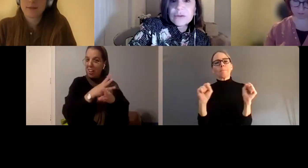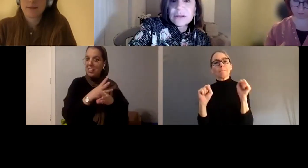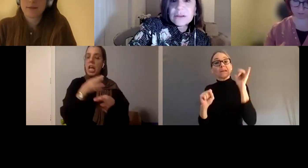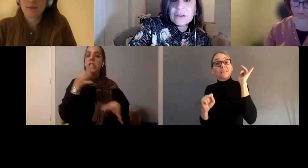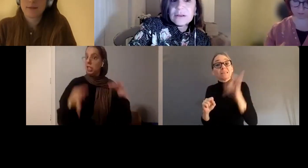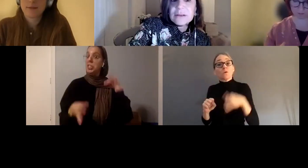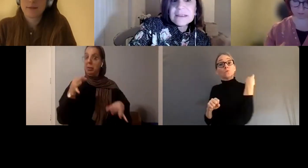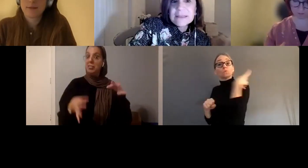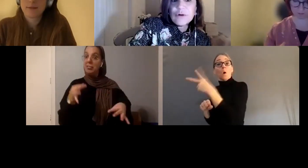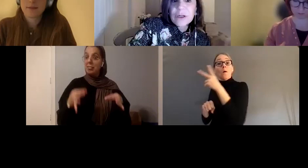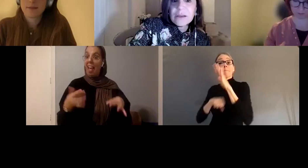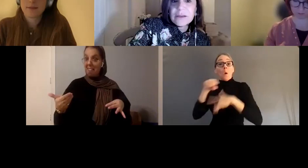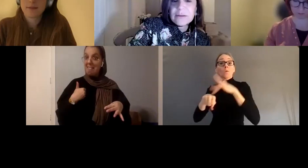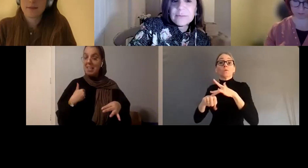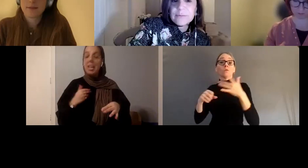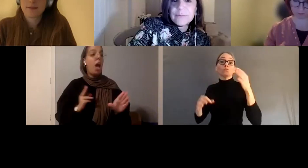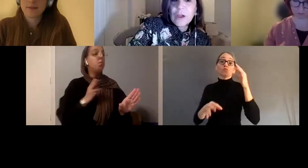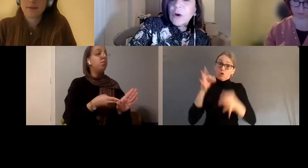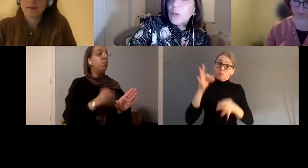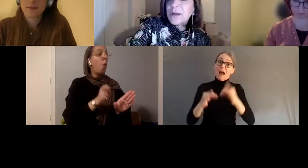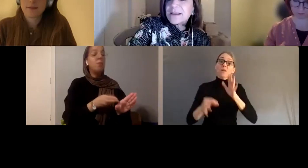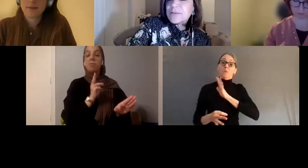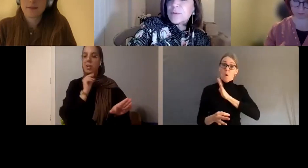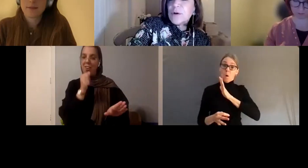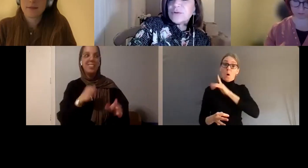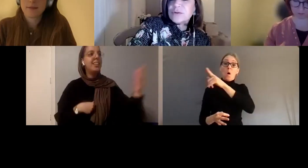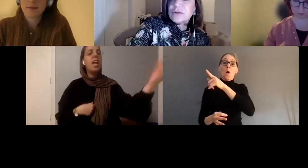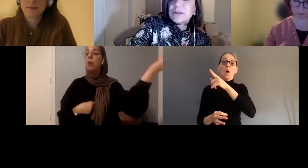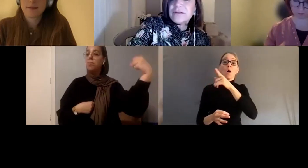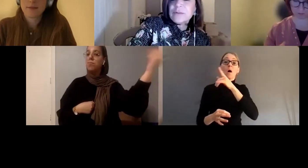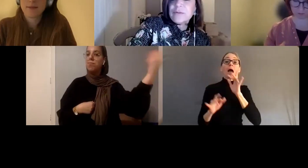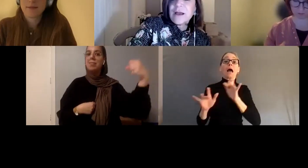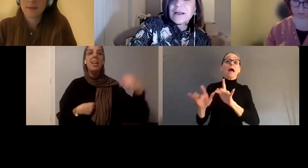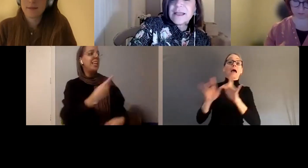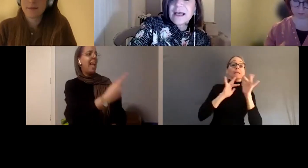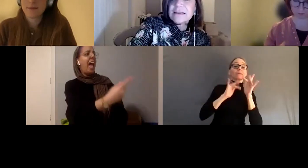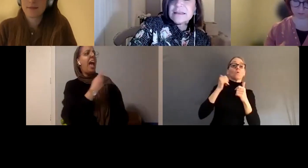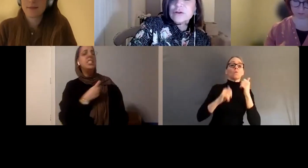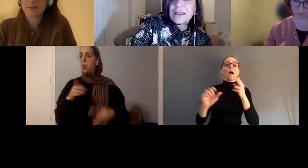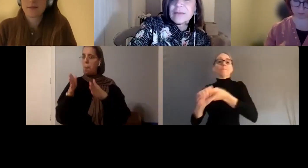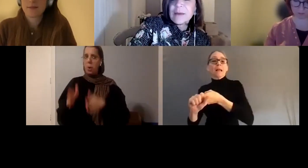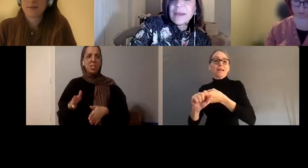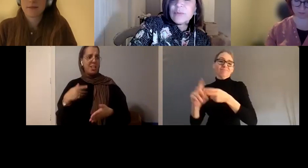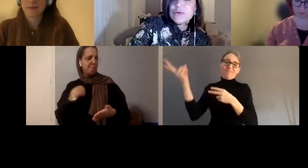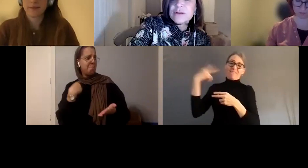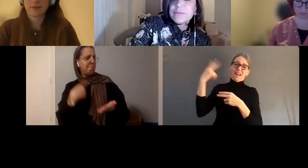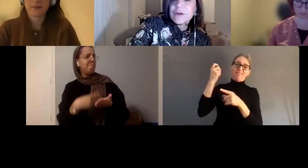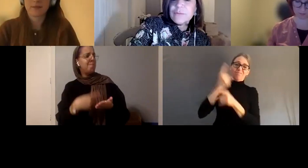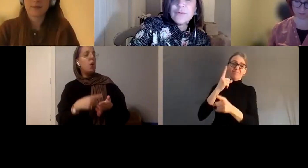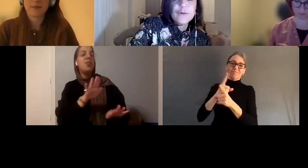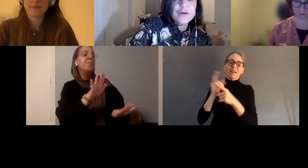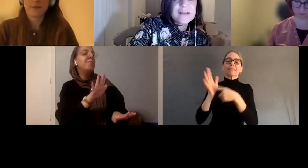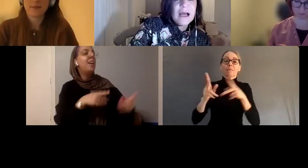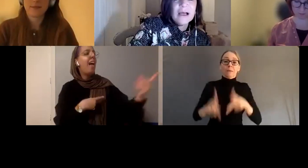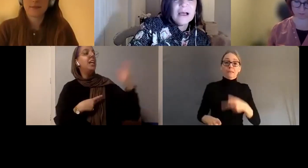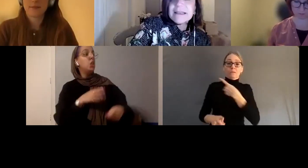out. Seymour nodded. What is this proposal? Seymour finally asked, looking at my papers. For